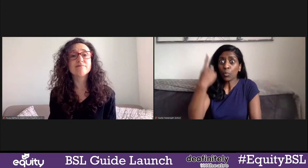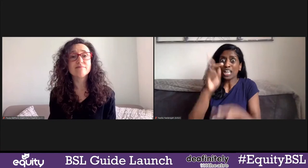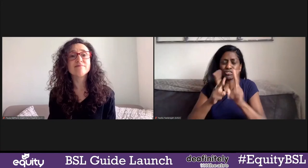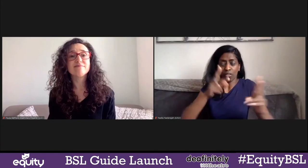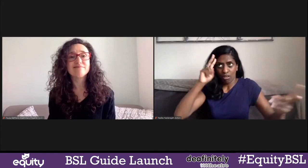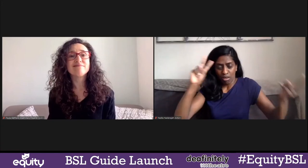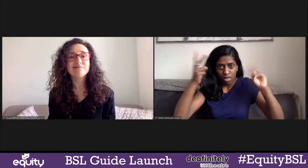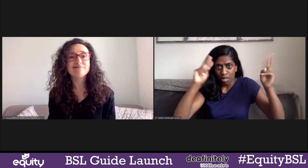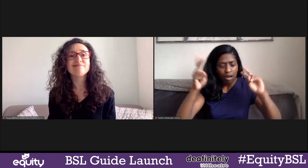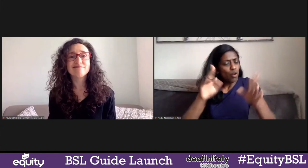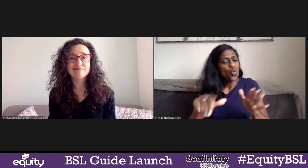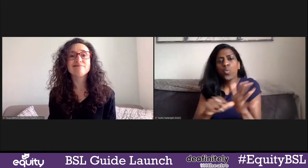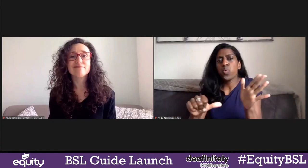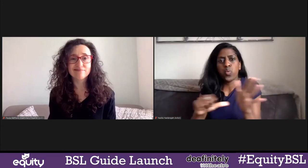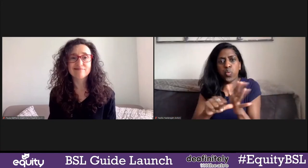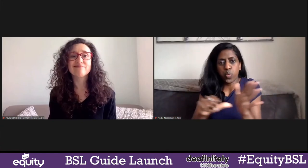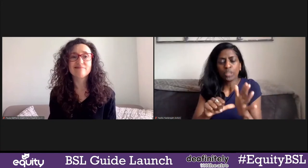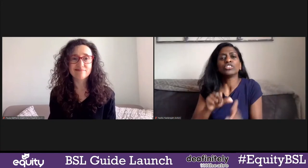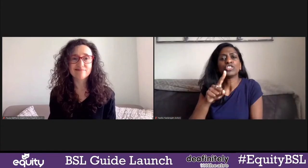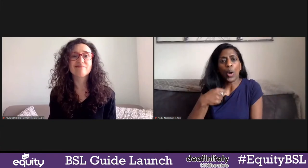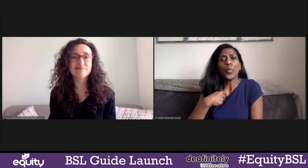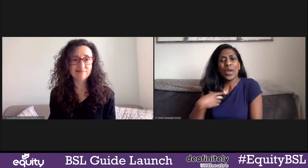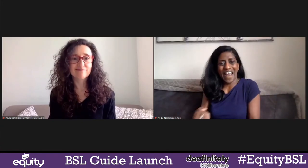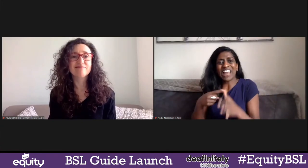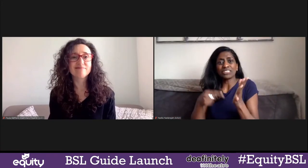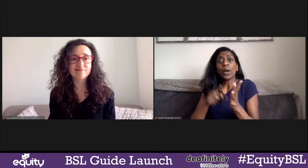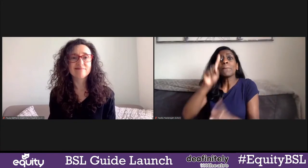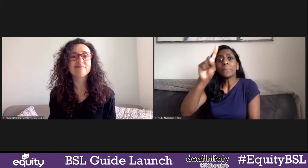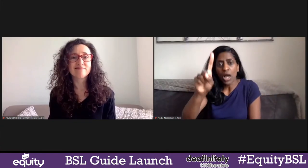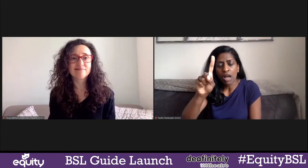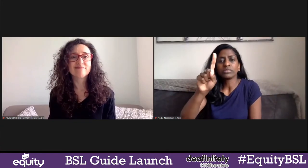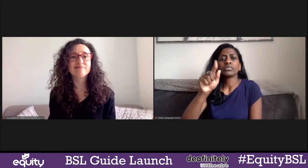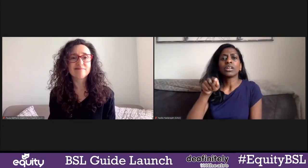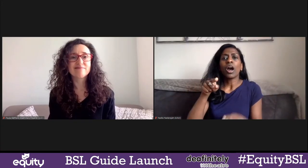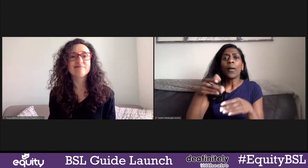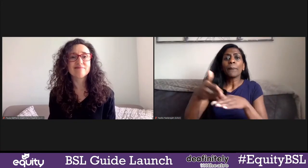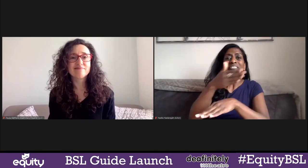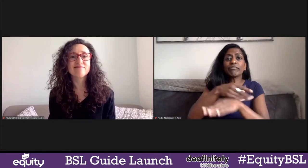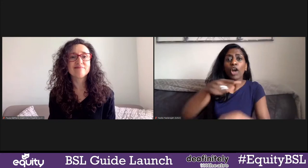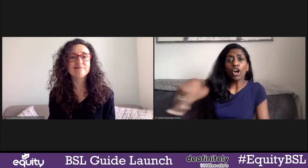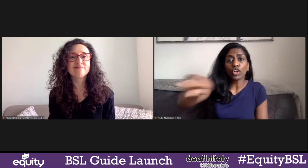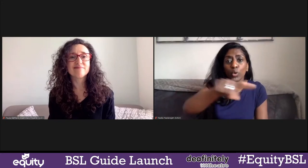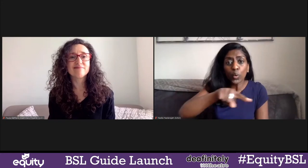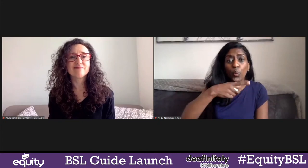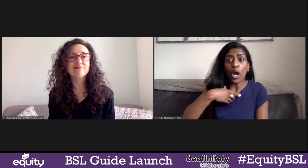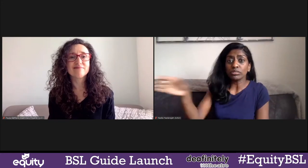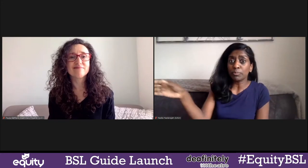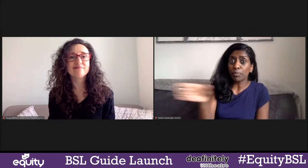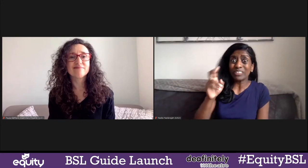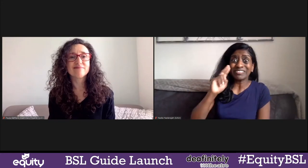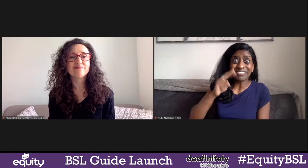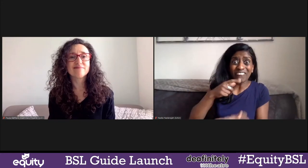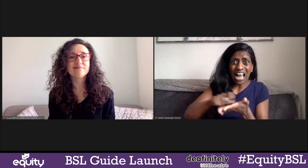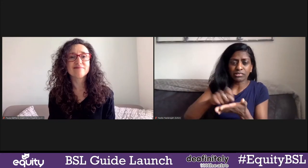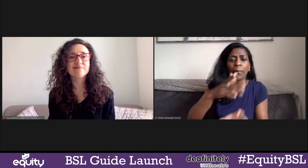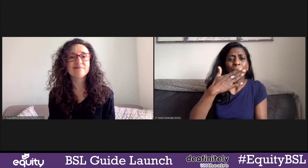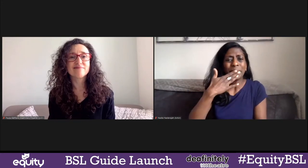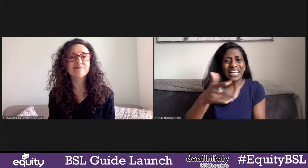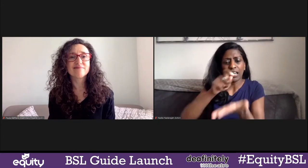with two languages in the rehearsal space, and it's not possible for an interpreter to work all day solo. So before you wish to